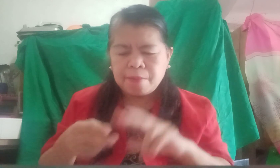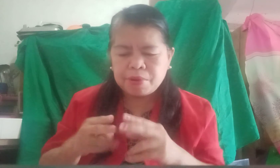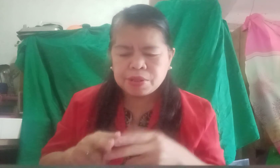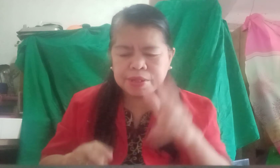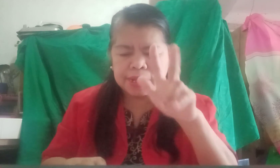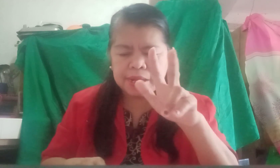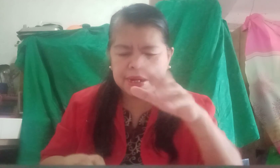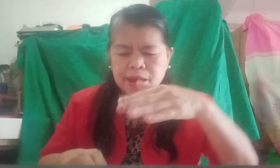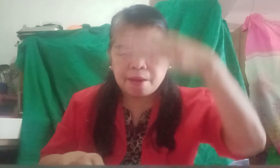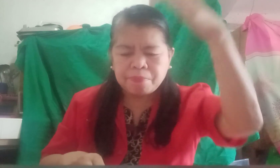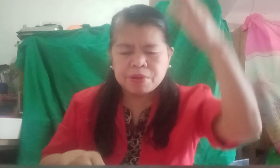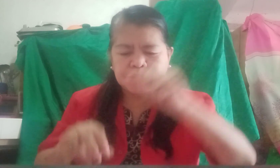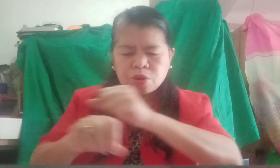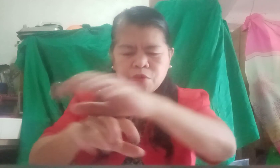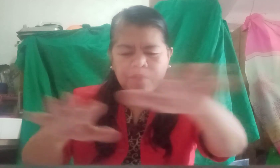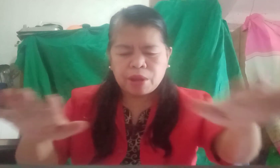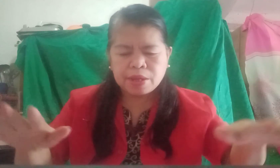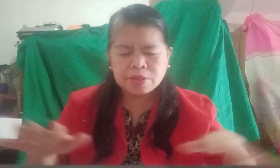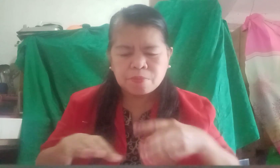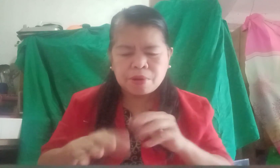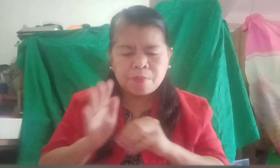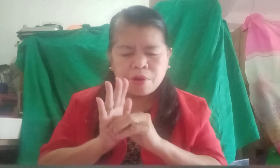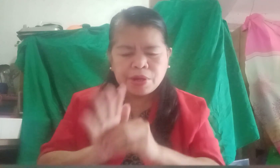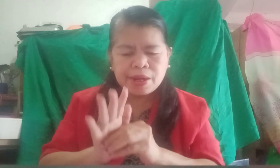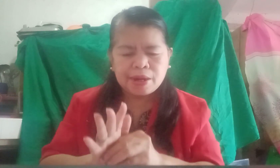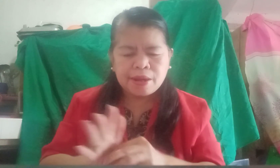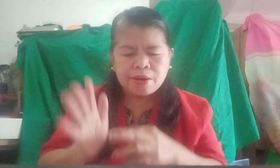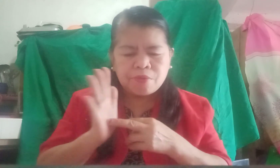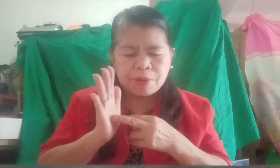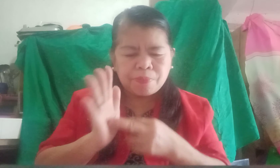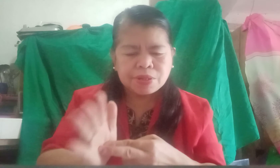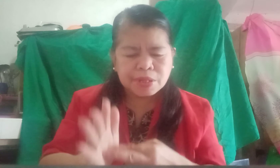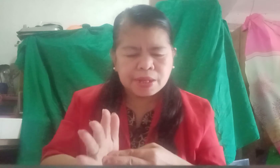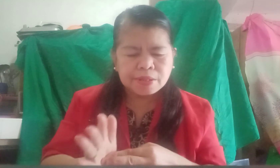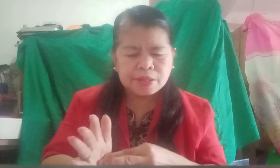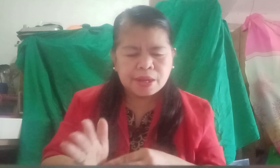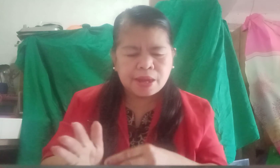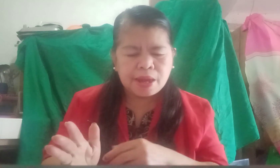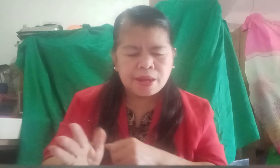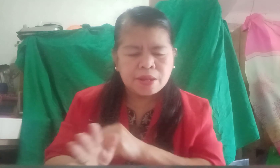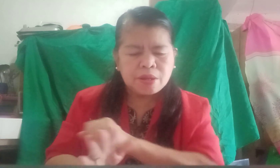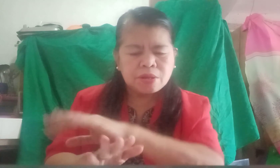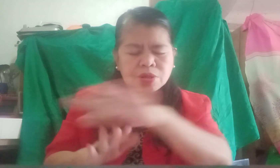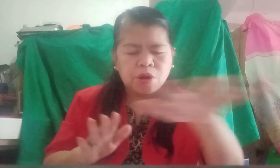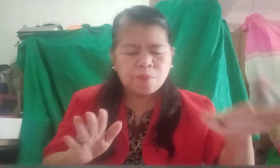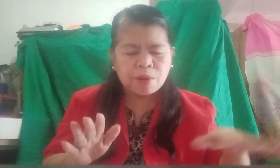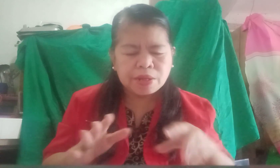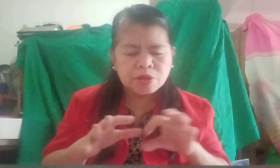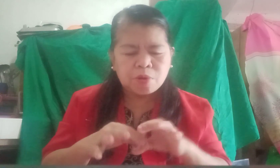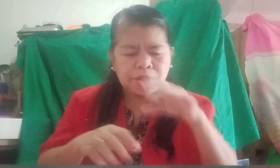Number 3, the upper surface of the model represents the surface of the